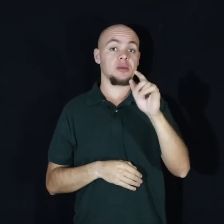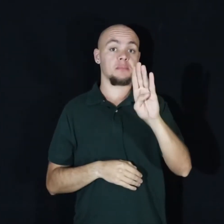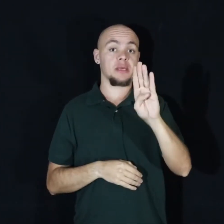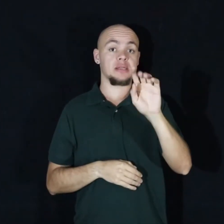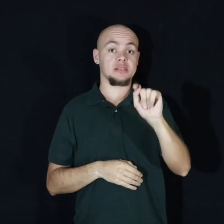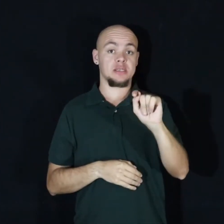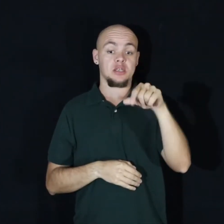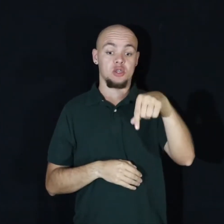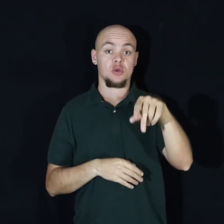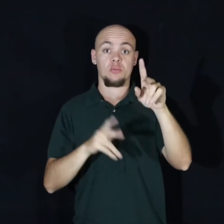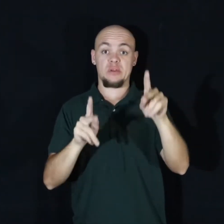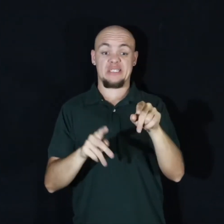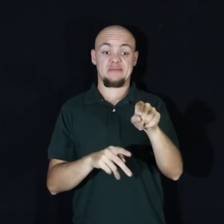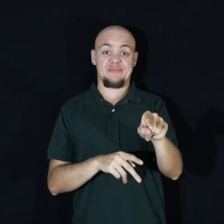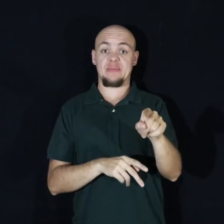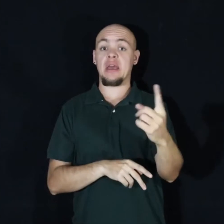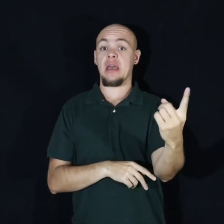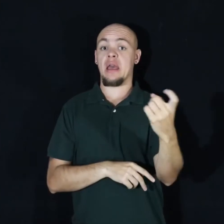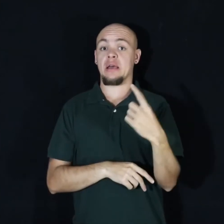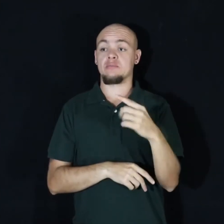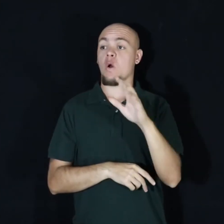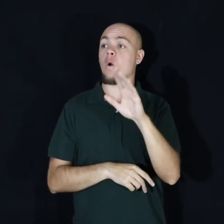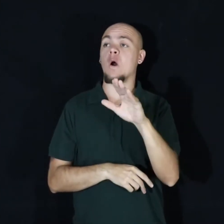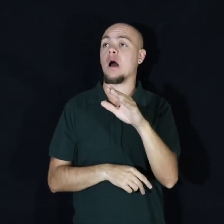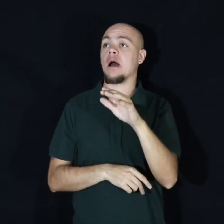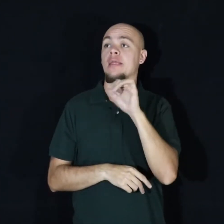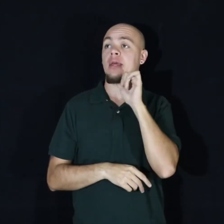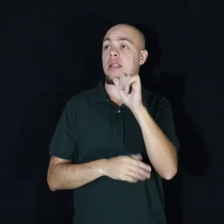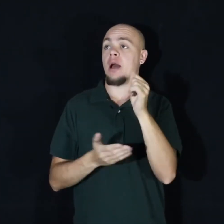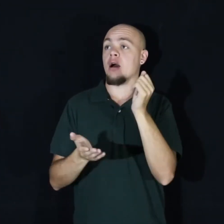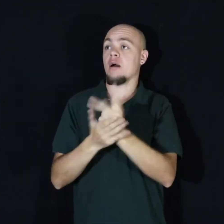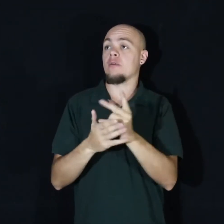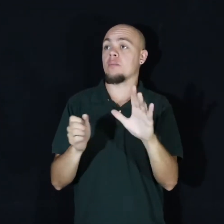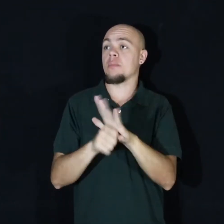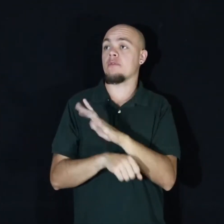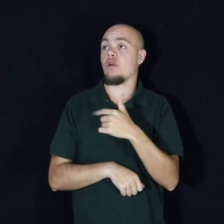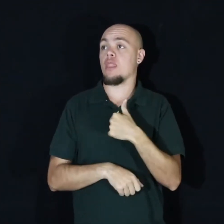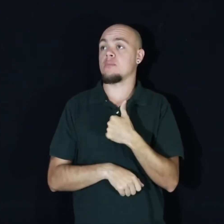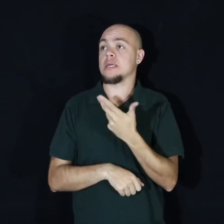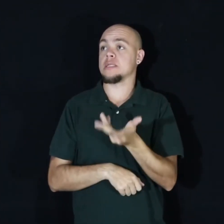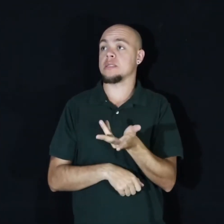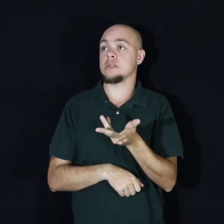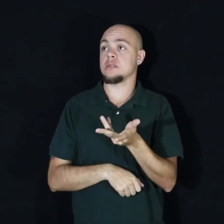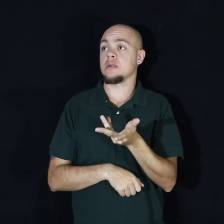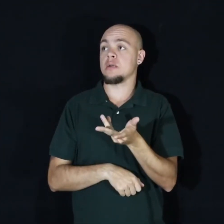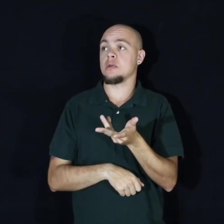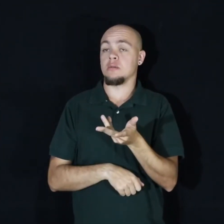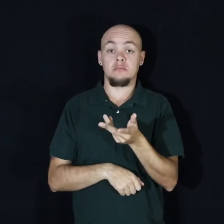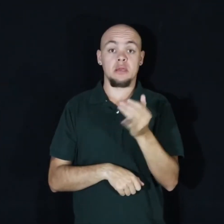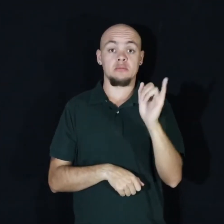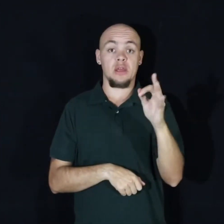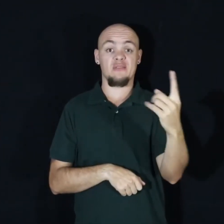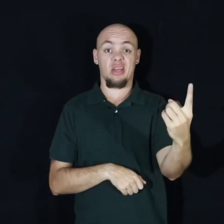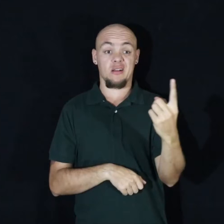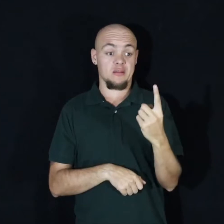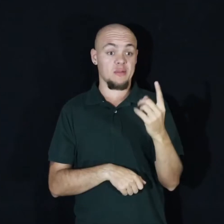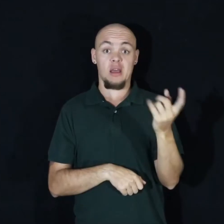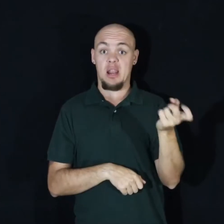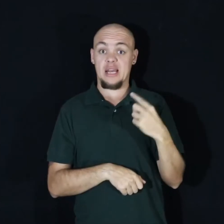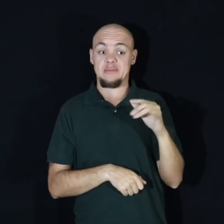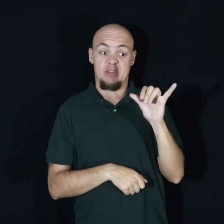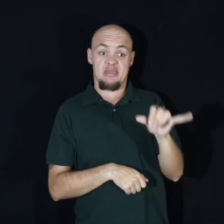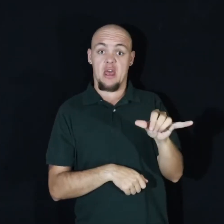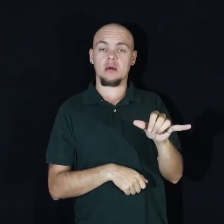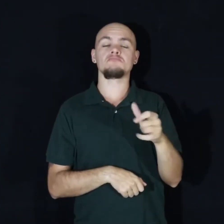If an LGBT person asked my advice, let's say they were in a denomination that is not fully affirming, that doesn't allow